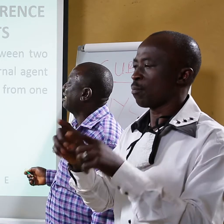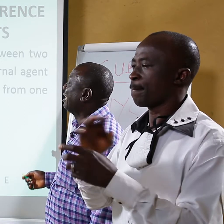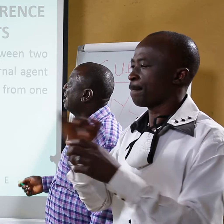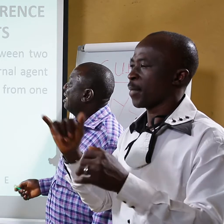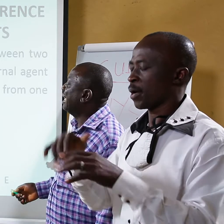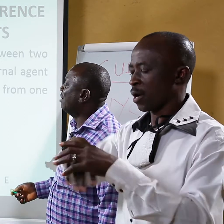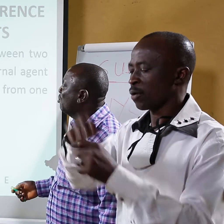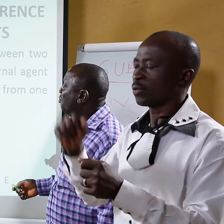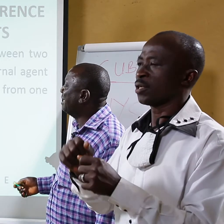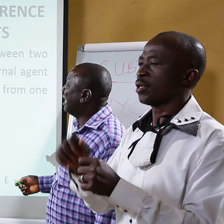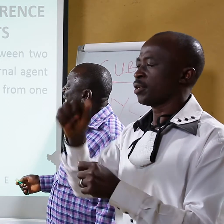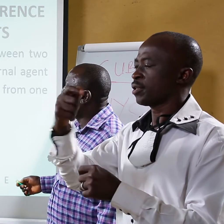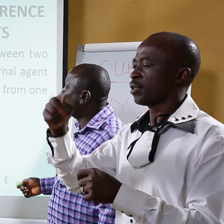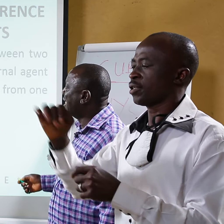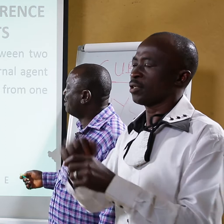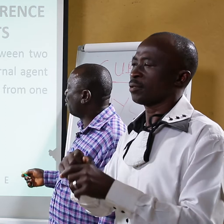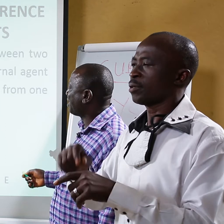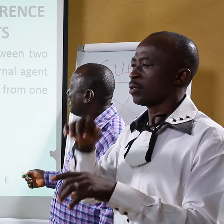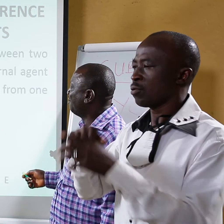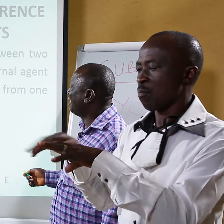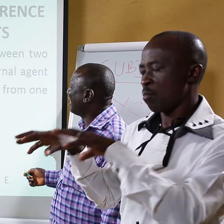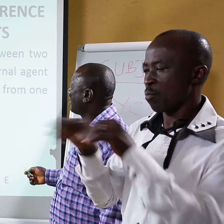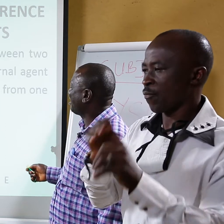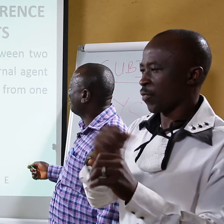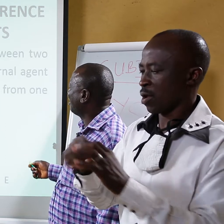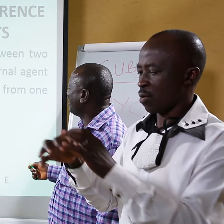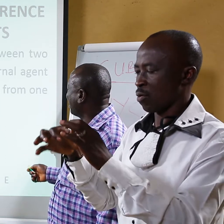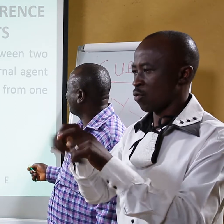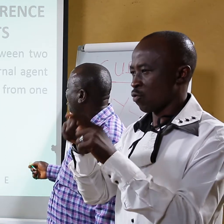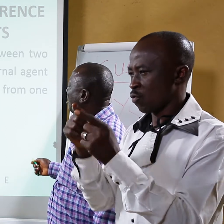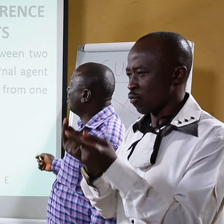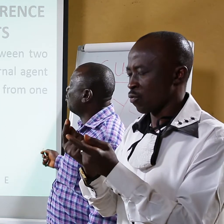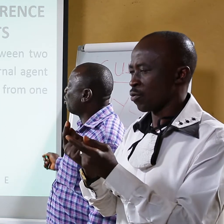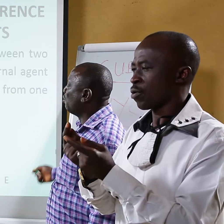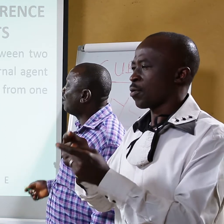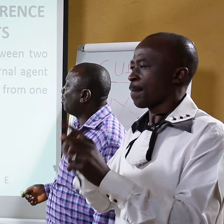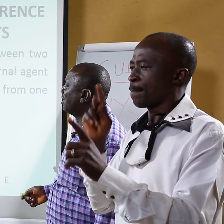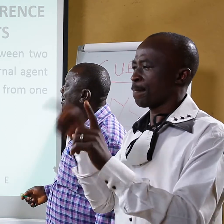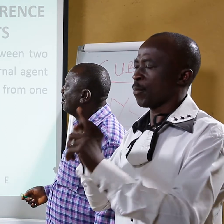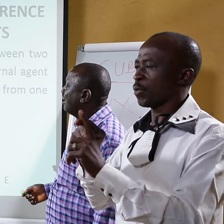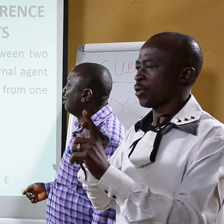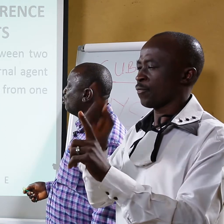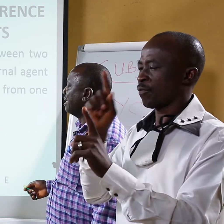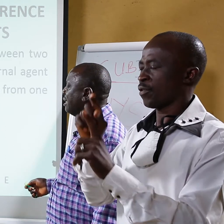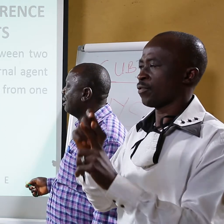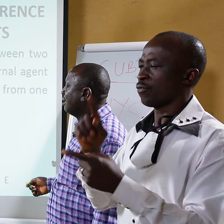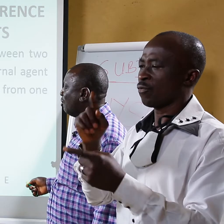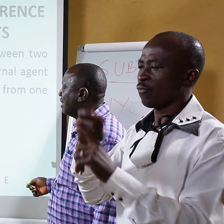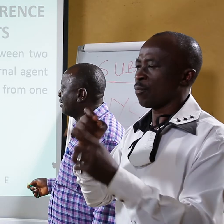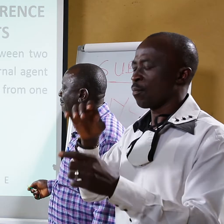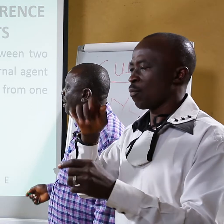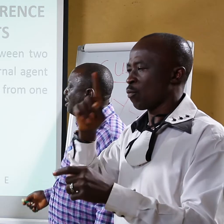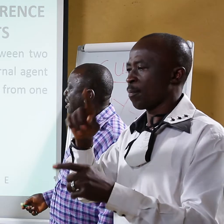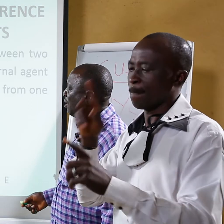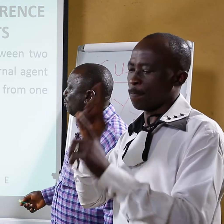agent in moving a unit positive test charge from one point to the